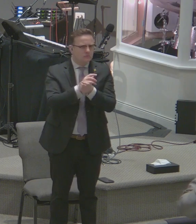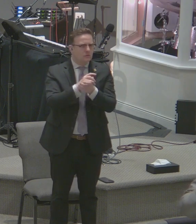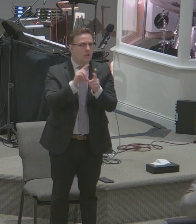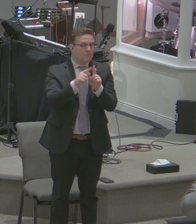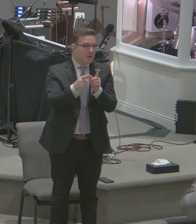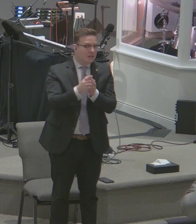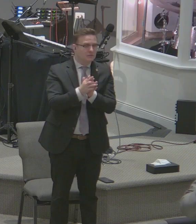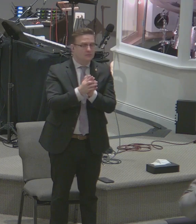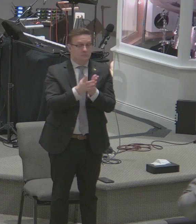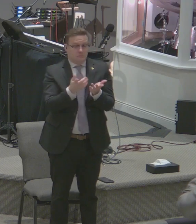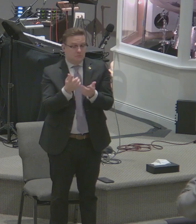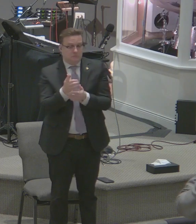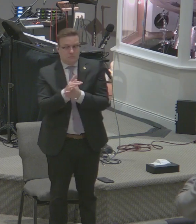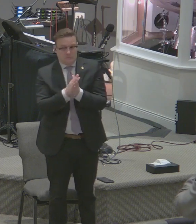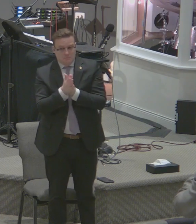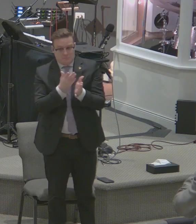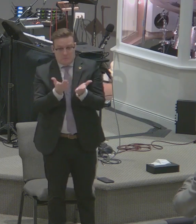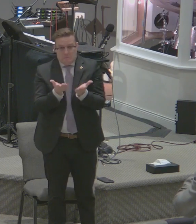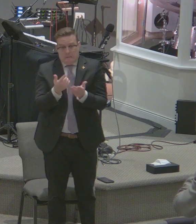But as much as I don't like it,